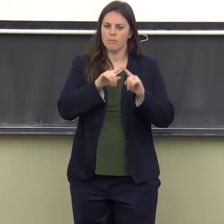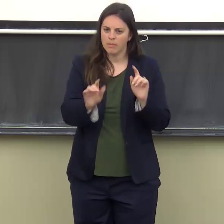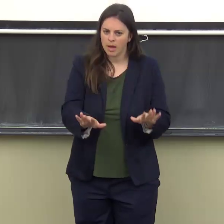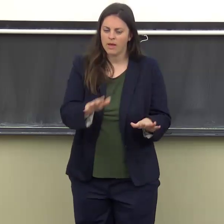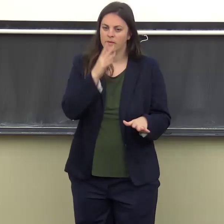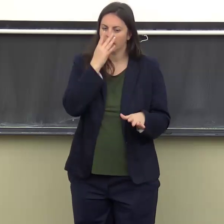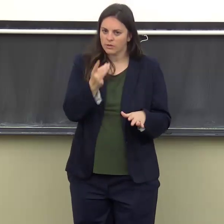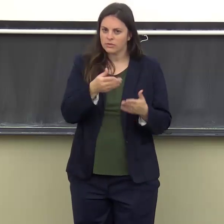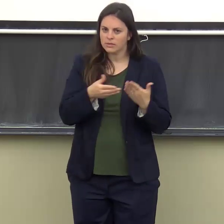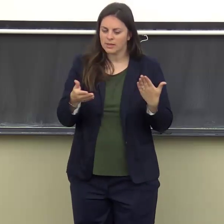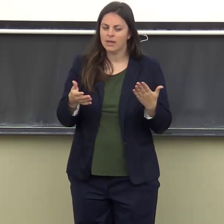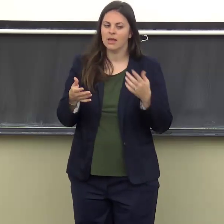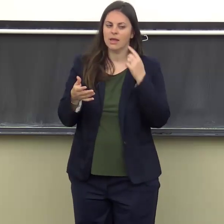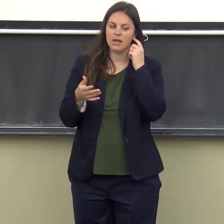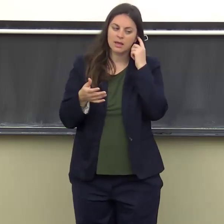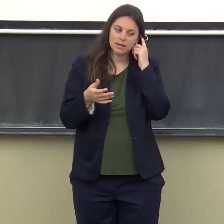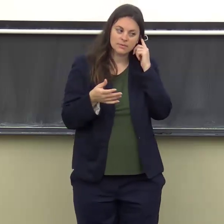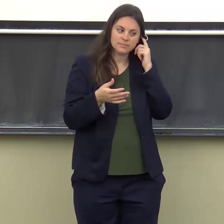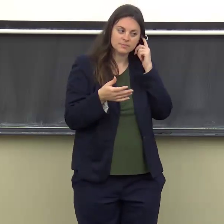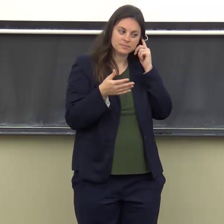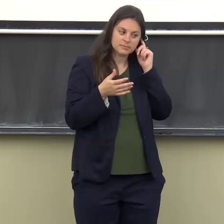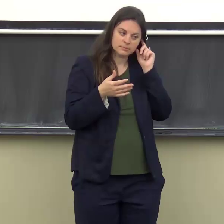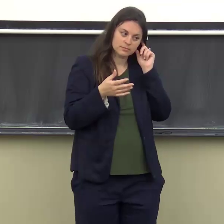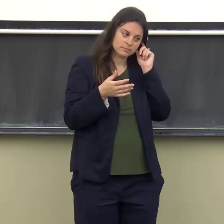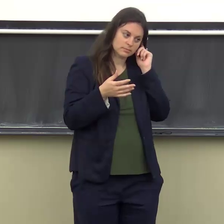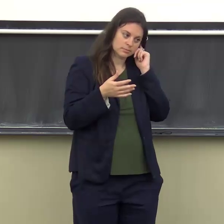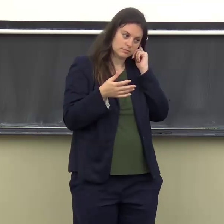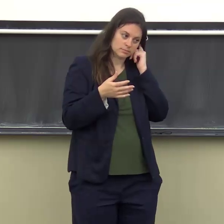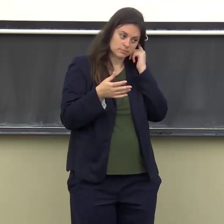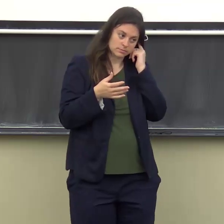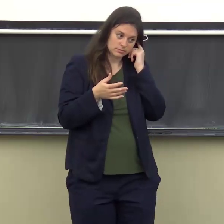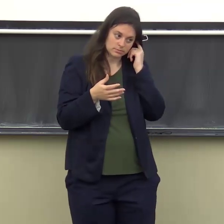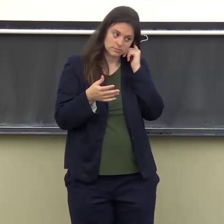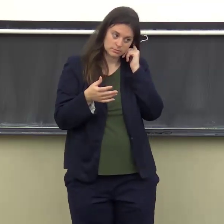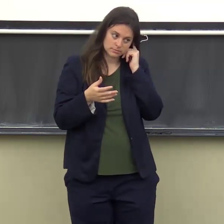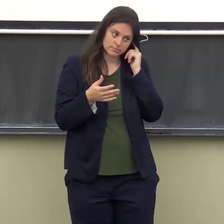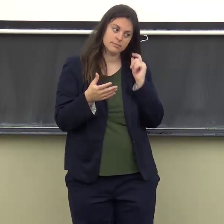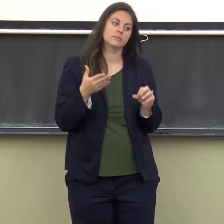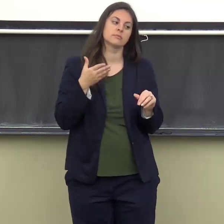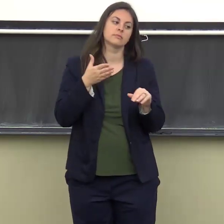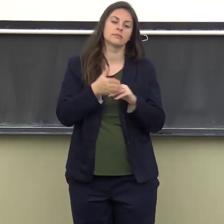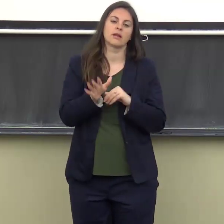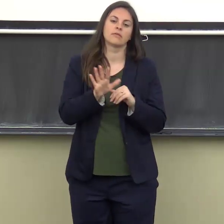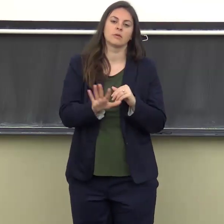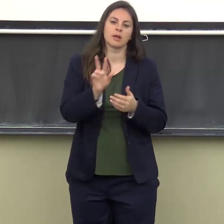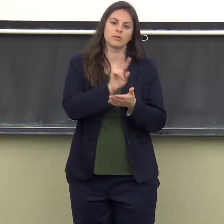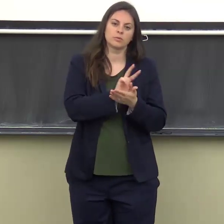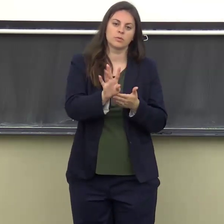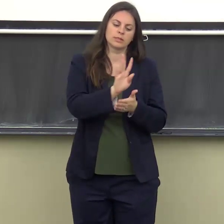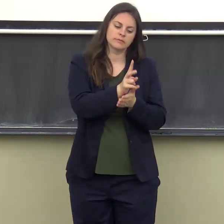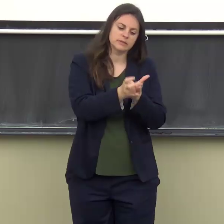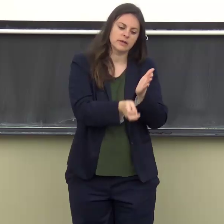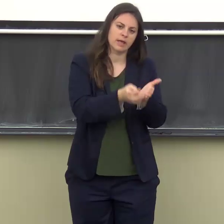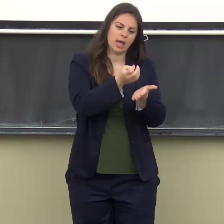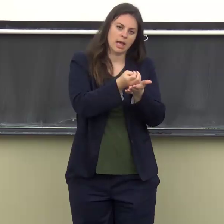that after about 2 weeks of delving into and doing economic modeling on this,